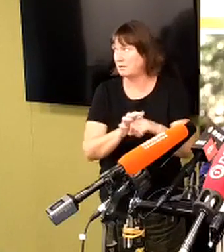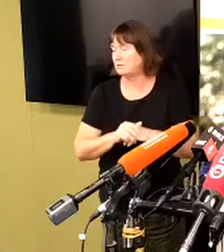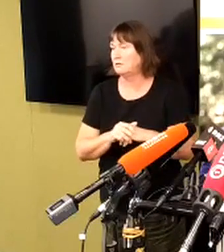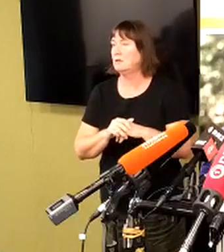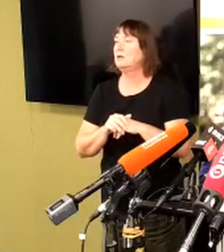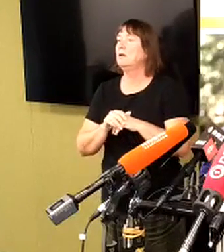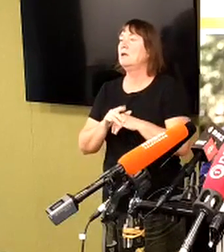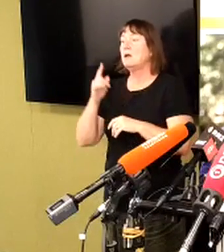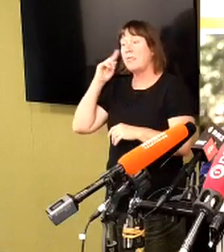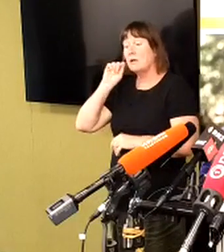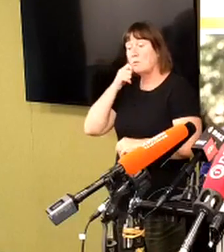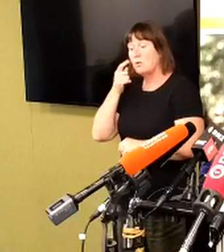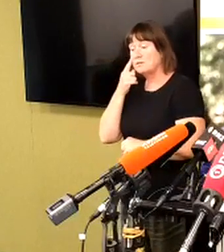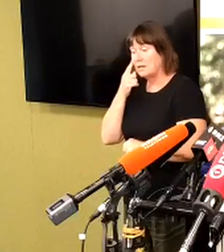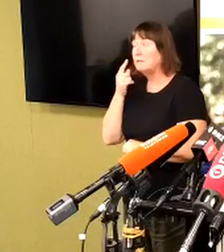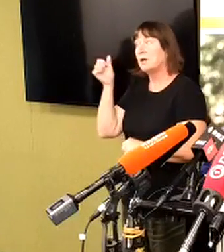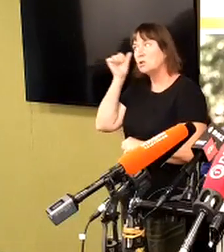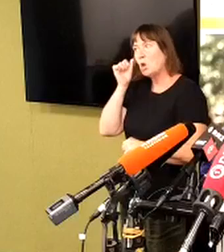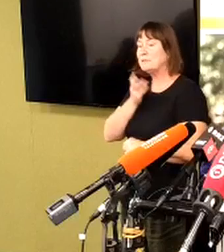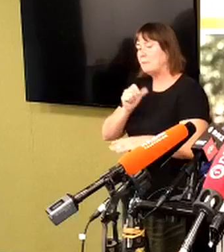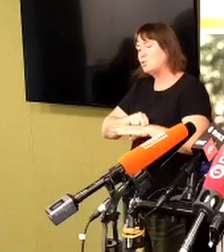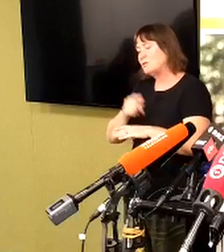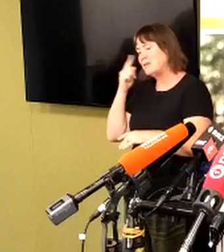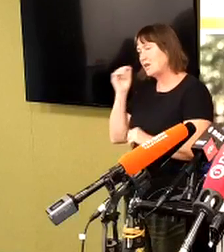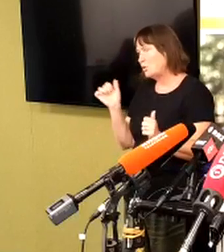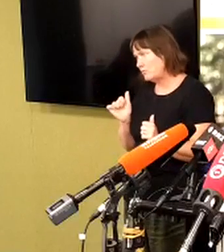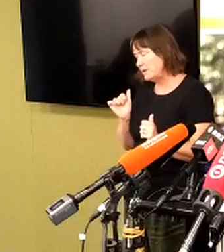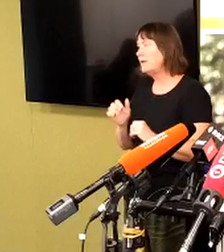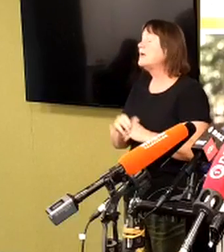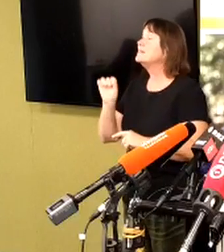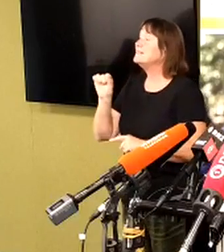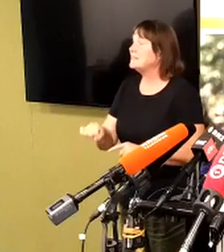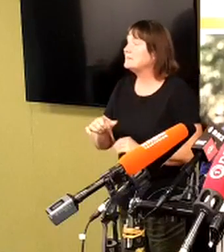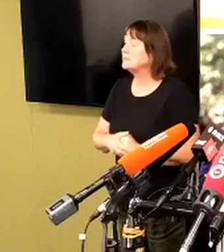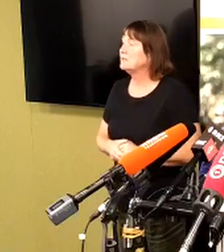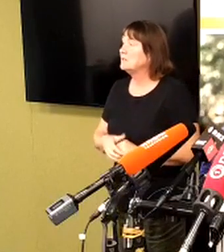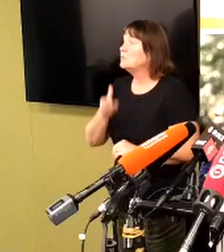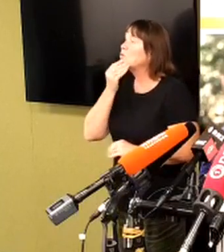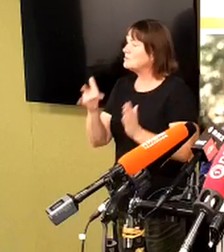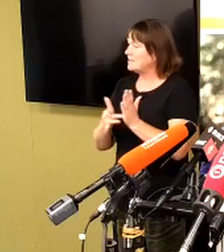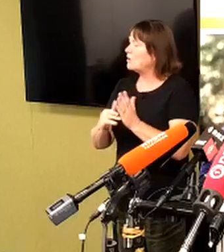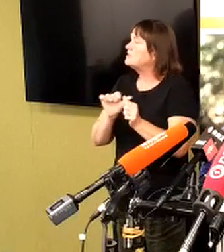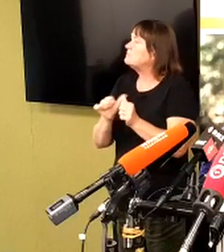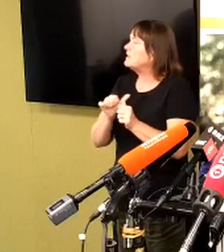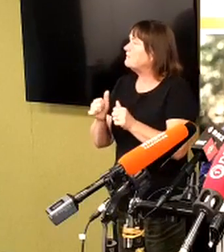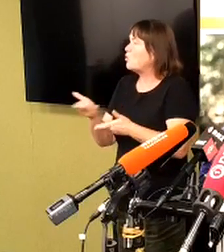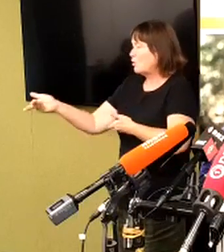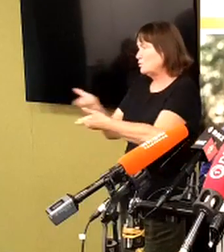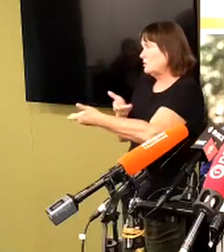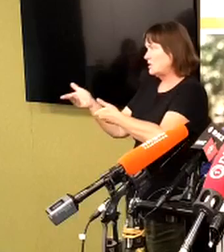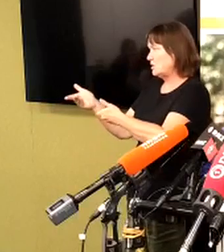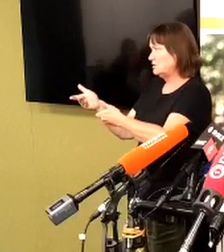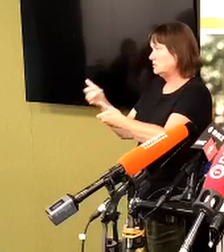will see, and I know there are GPs already thinking about this, is yes, them using technology much more to do consultations,